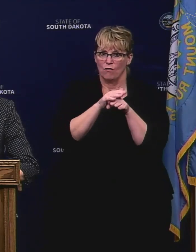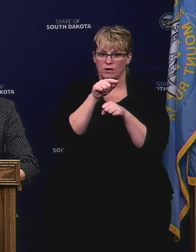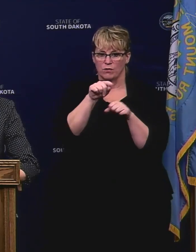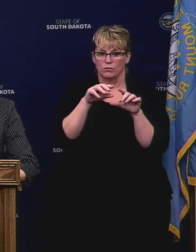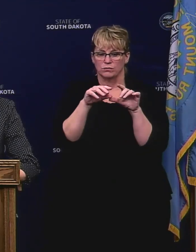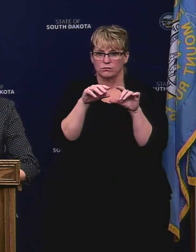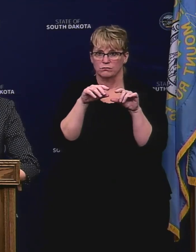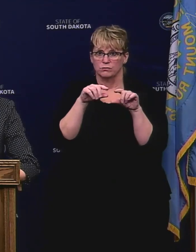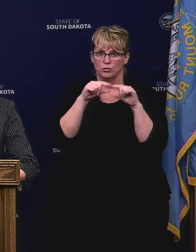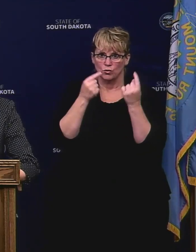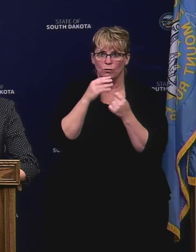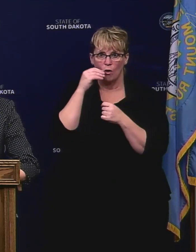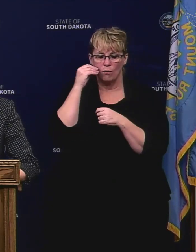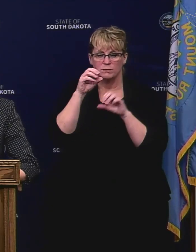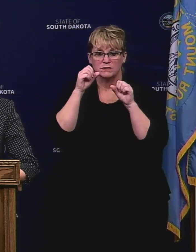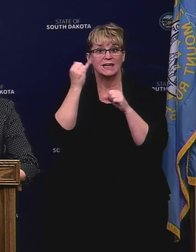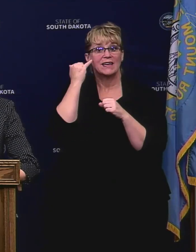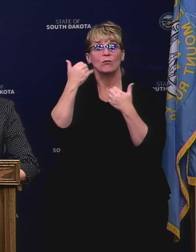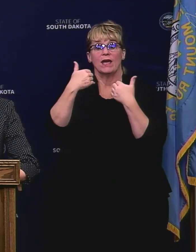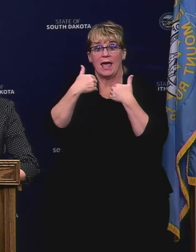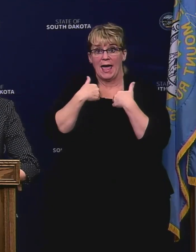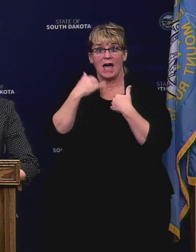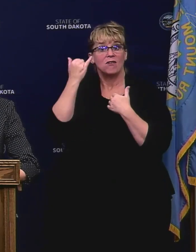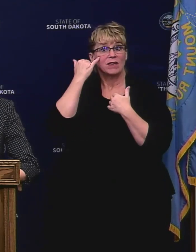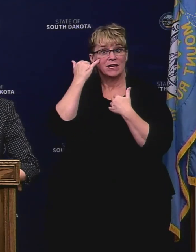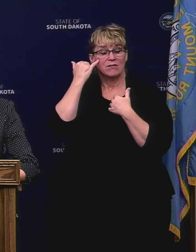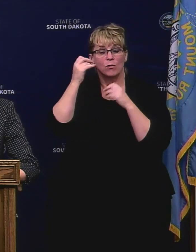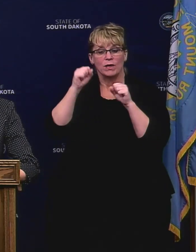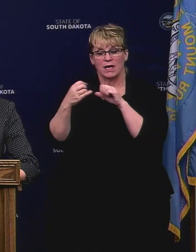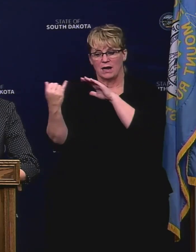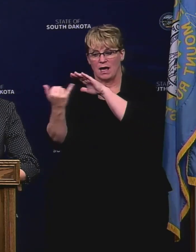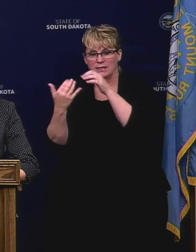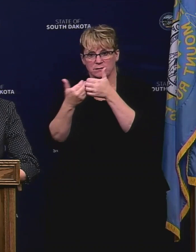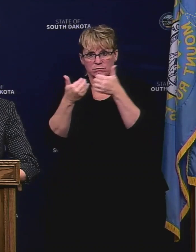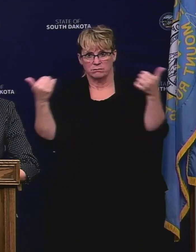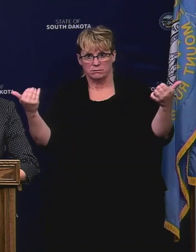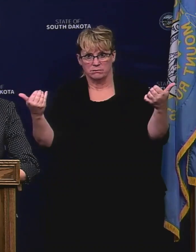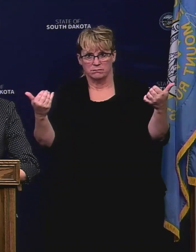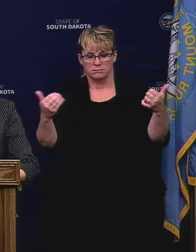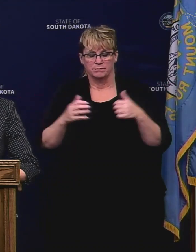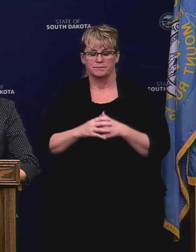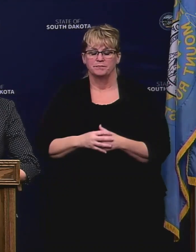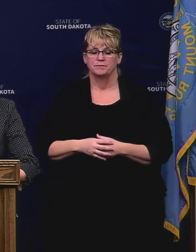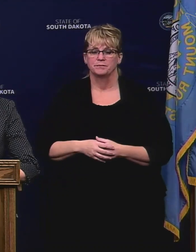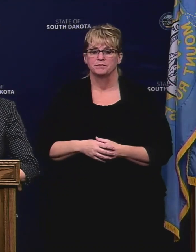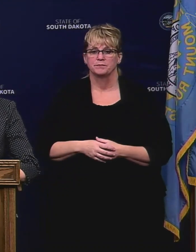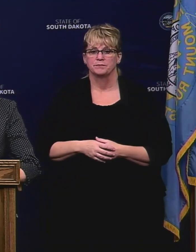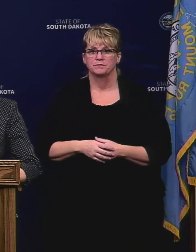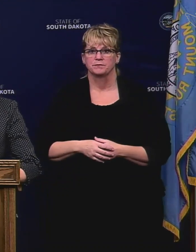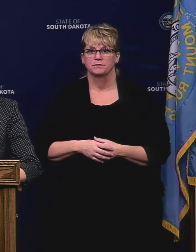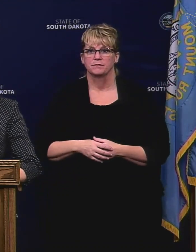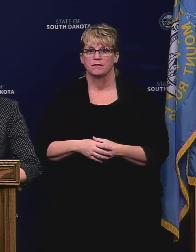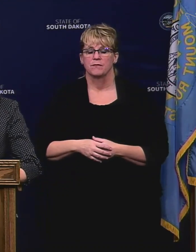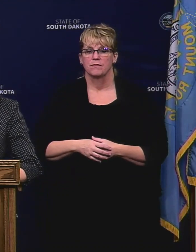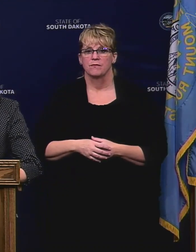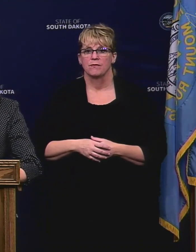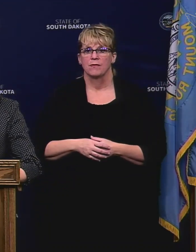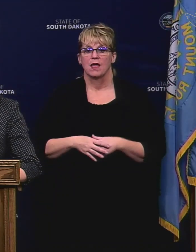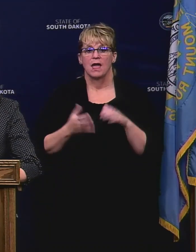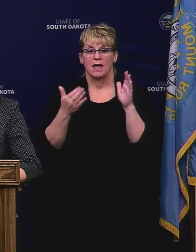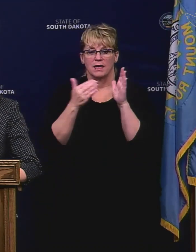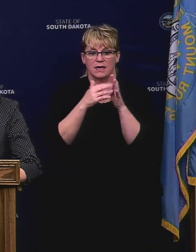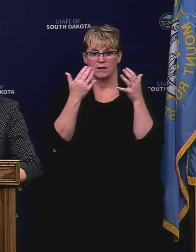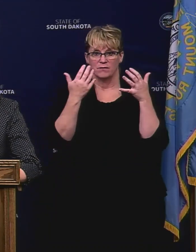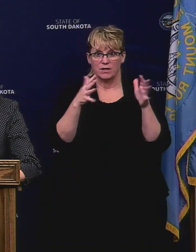populations. Where we do, we can isolate that and hopefully not see large outbreaks. Again, just to reiterate, after